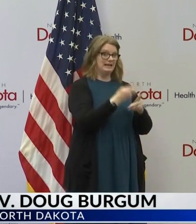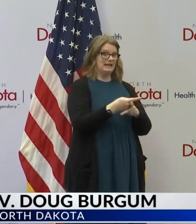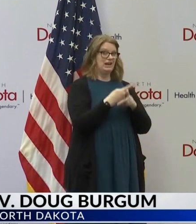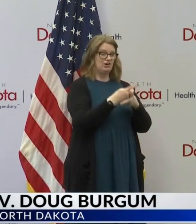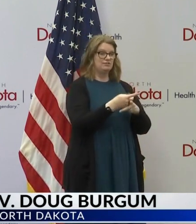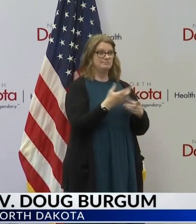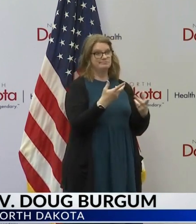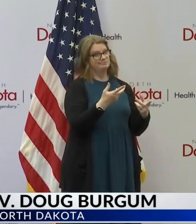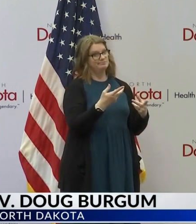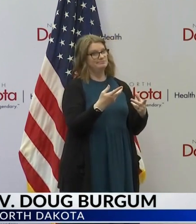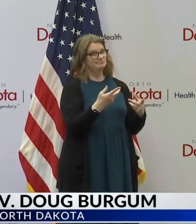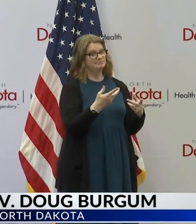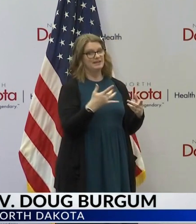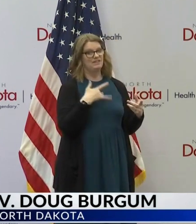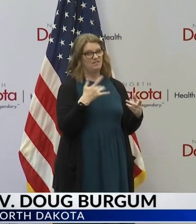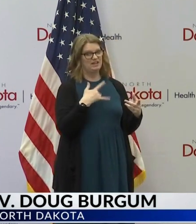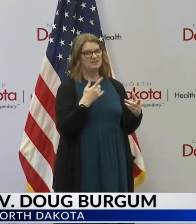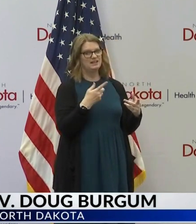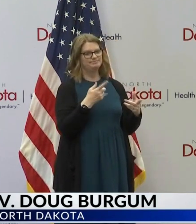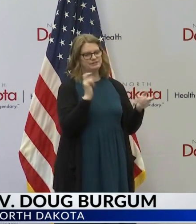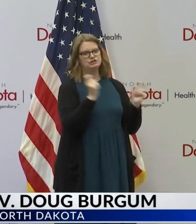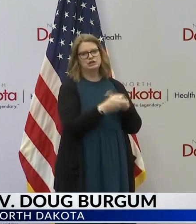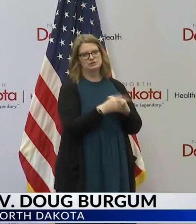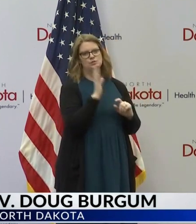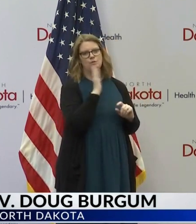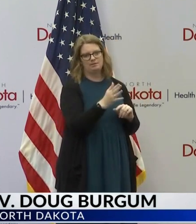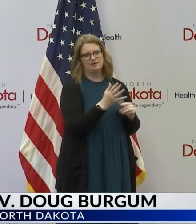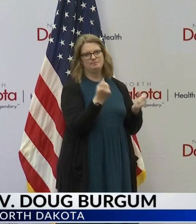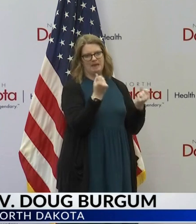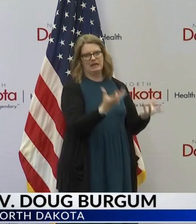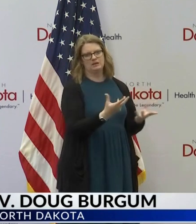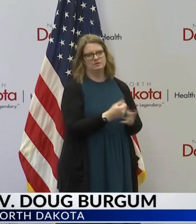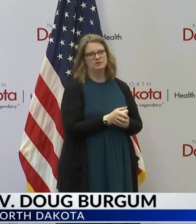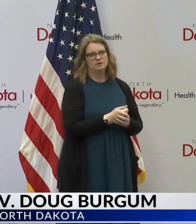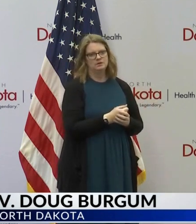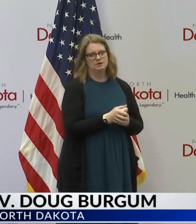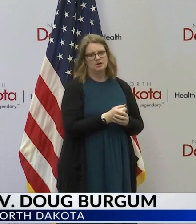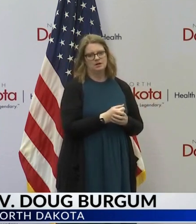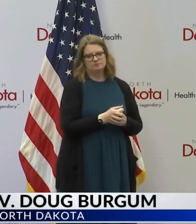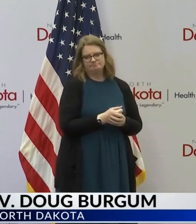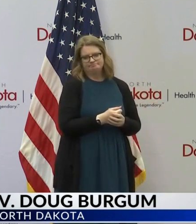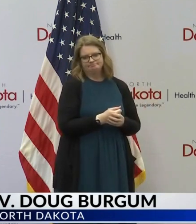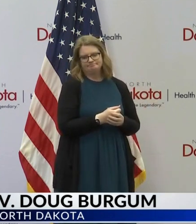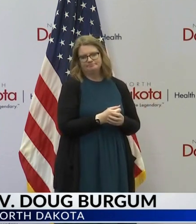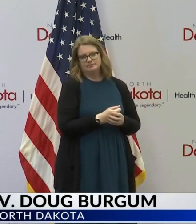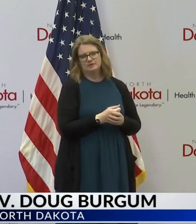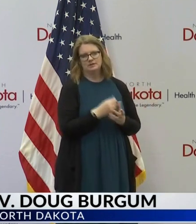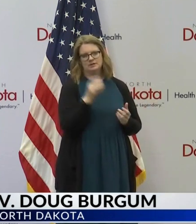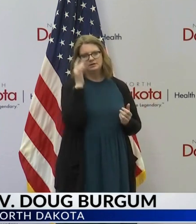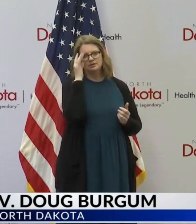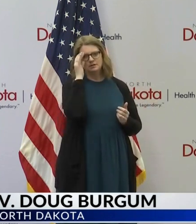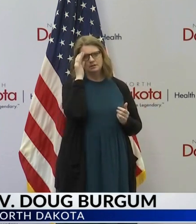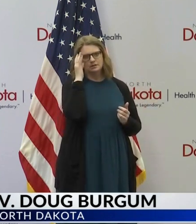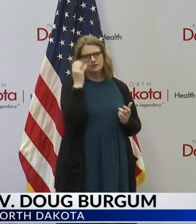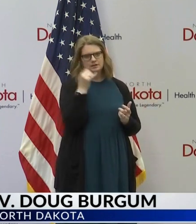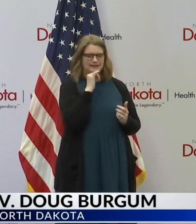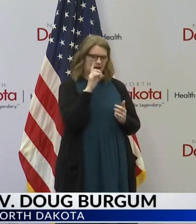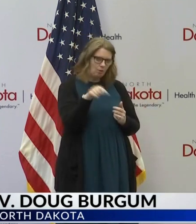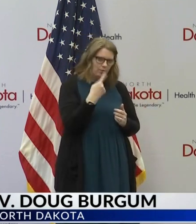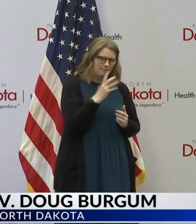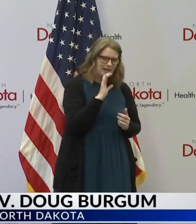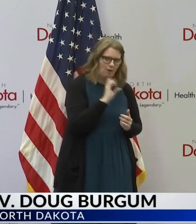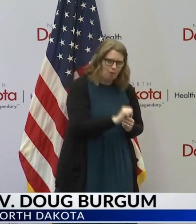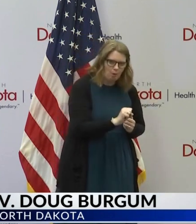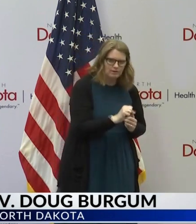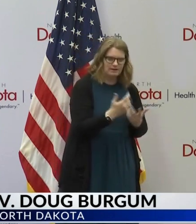areas where we see real changes. And I think, as I said on Friday, you know, part of the solution is it's not just being old